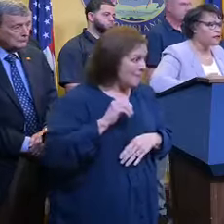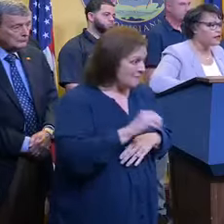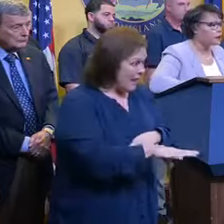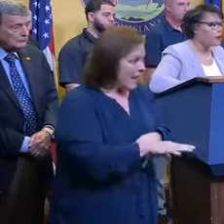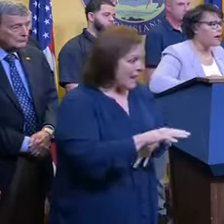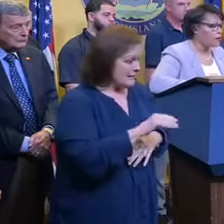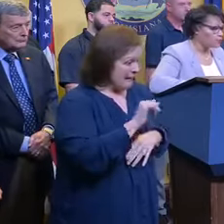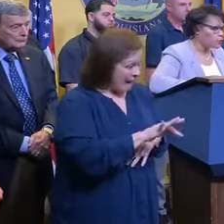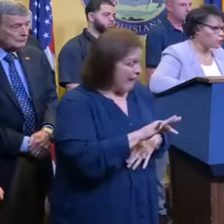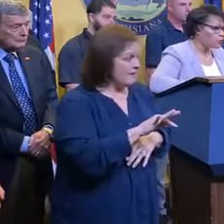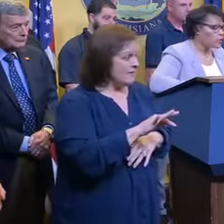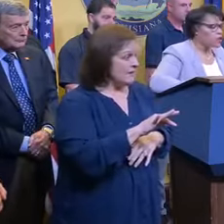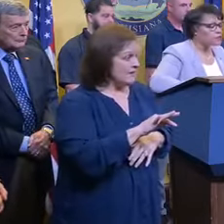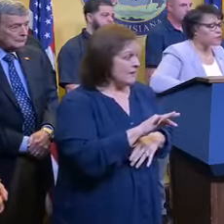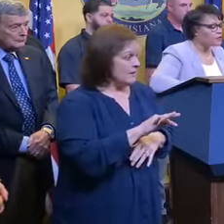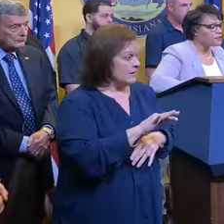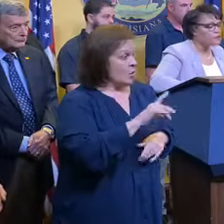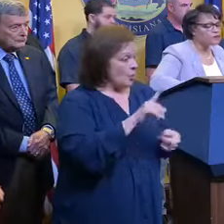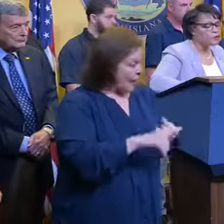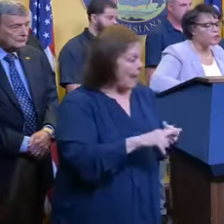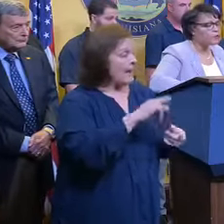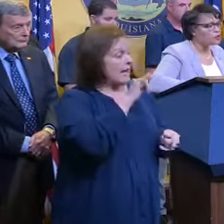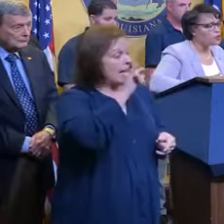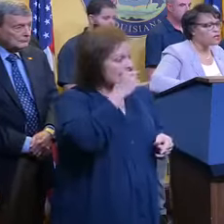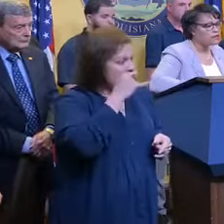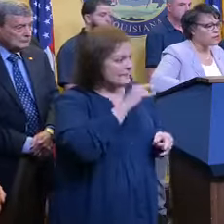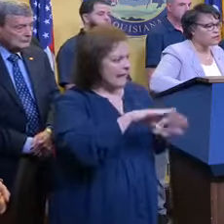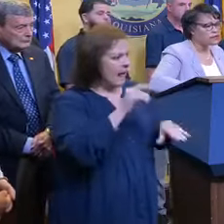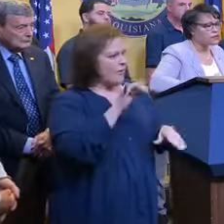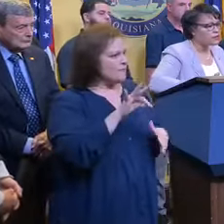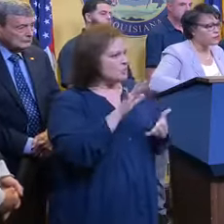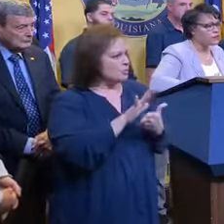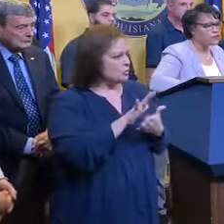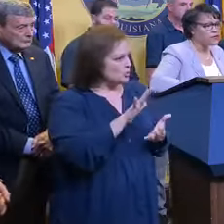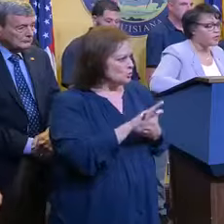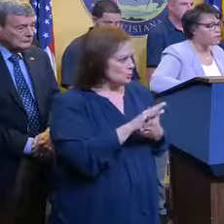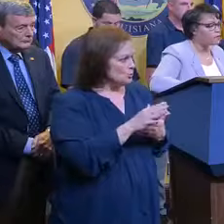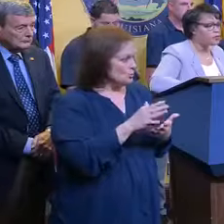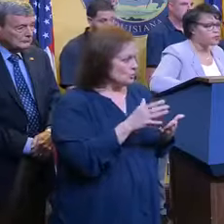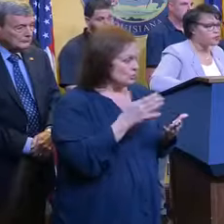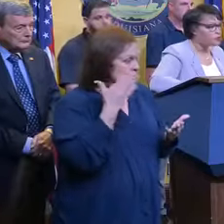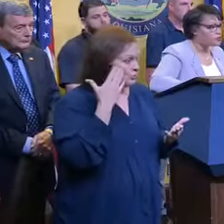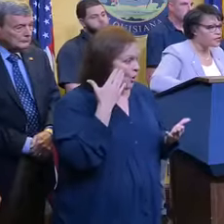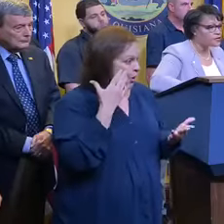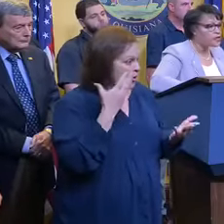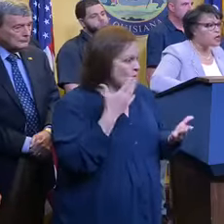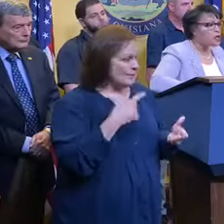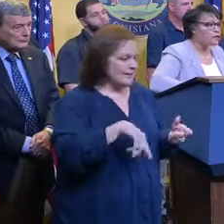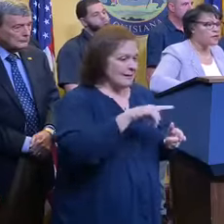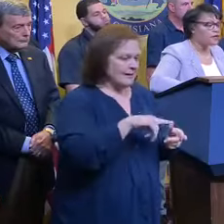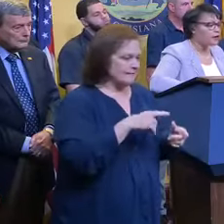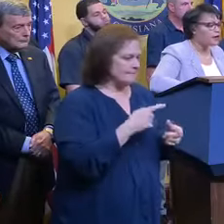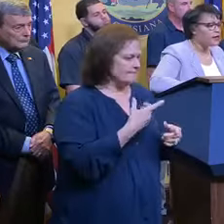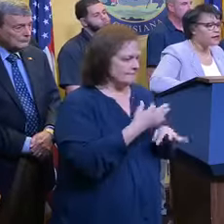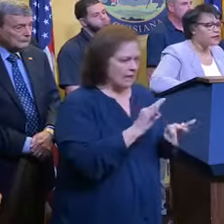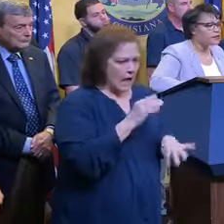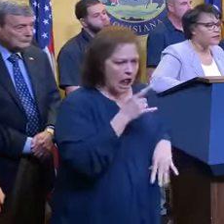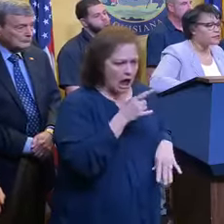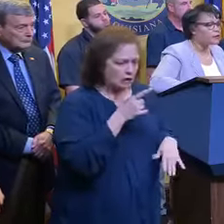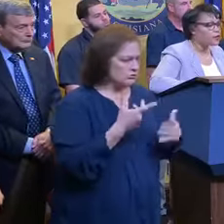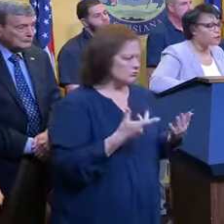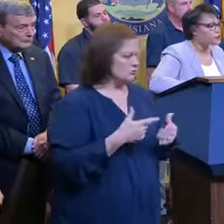when kids are out of school. Specifically for the majority of our kids, over 90% are on free reduced lunch. Many of our